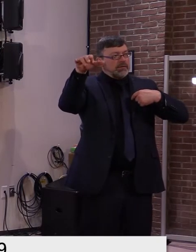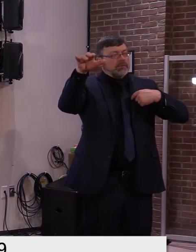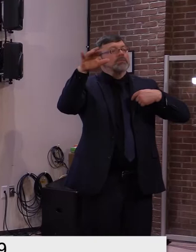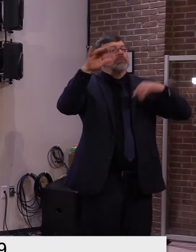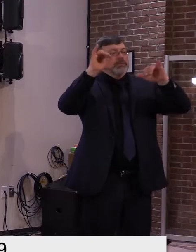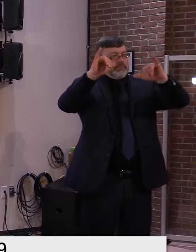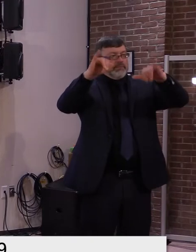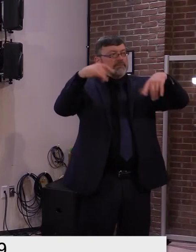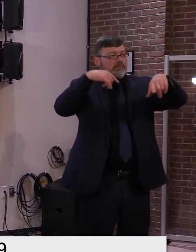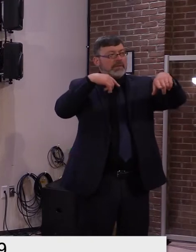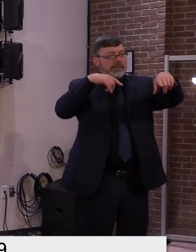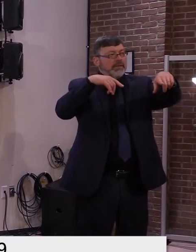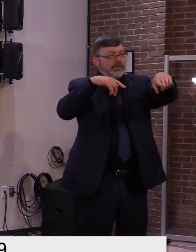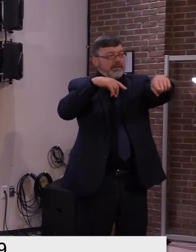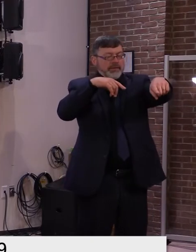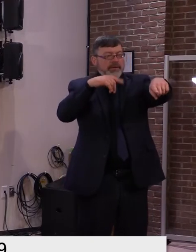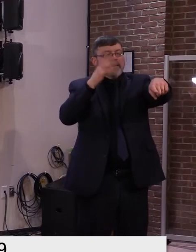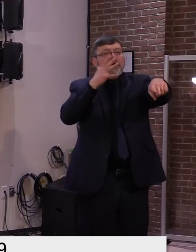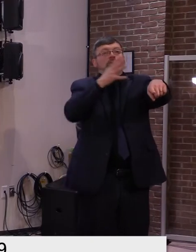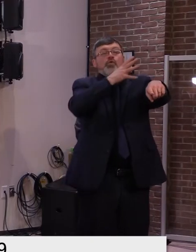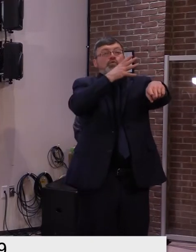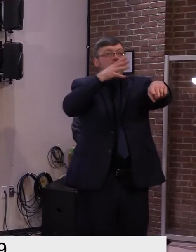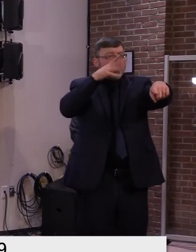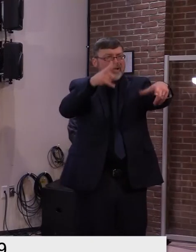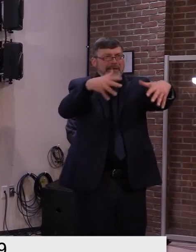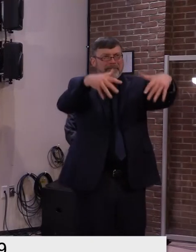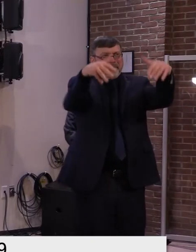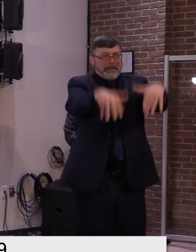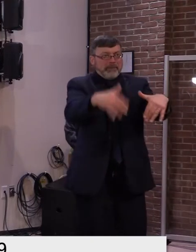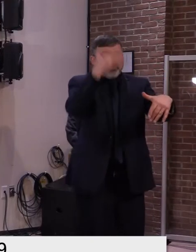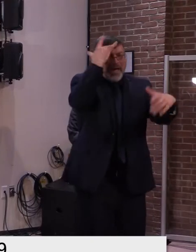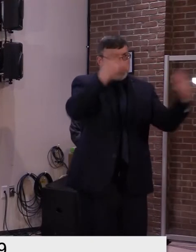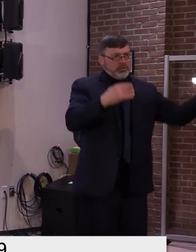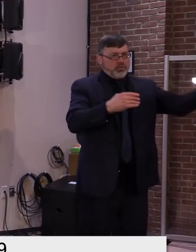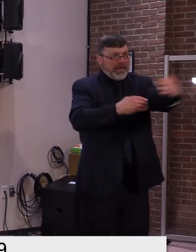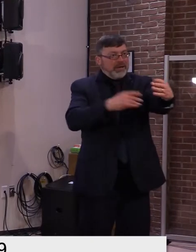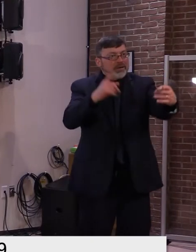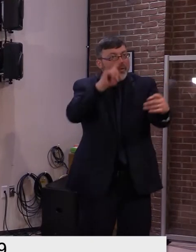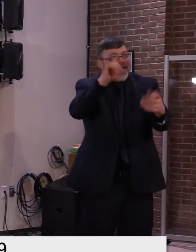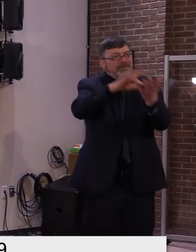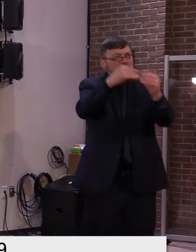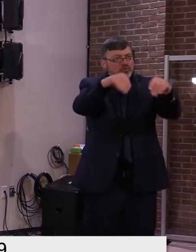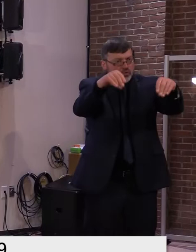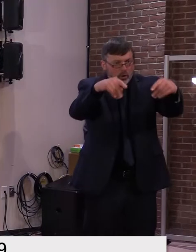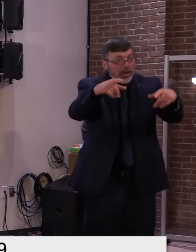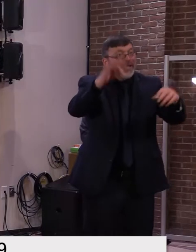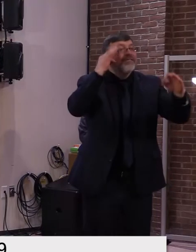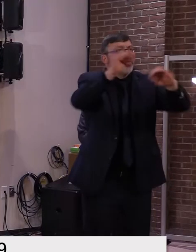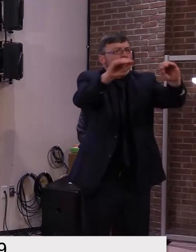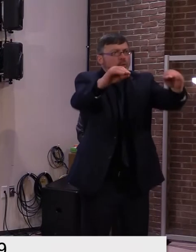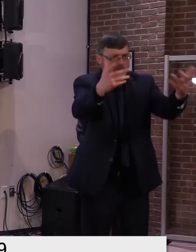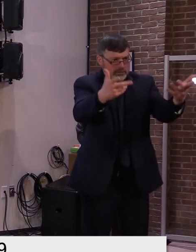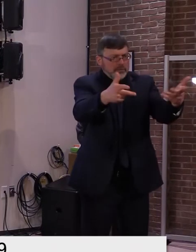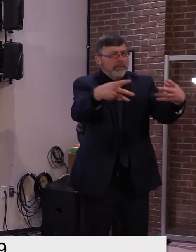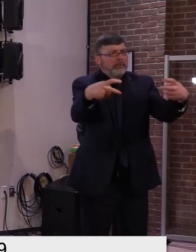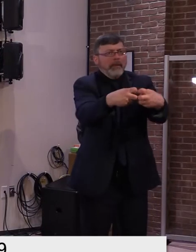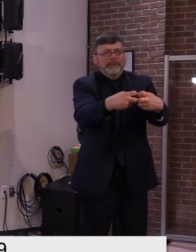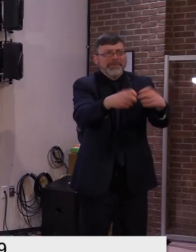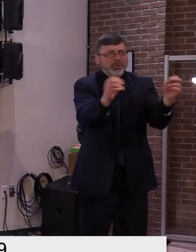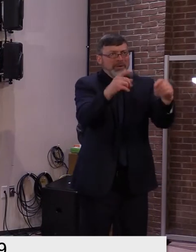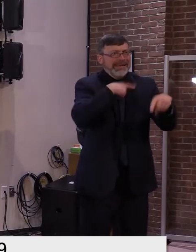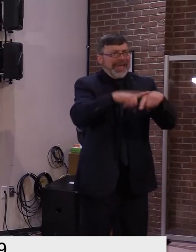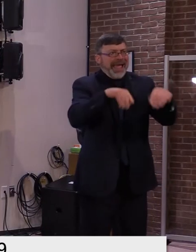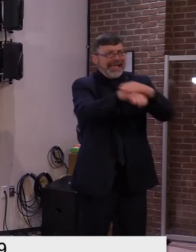listening to see what they could do to help in that situation. And I know that we need to do better.